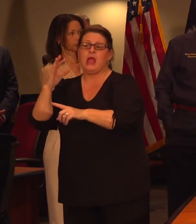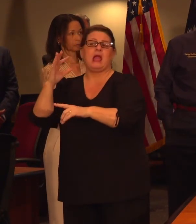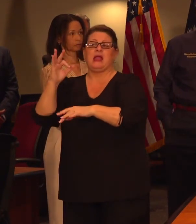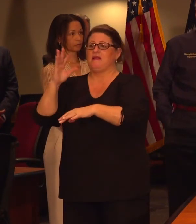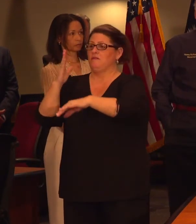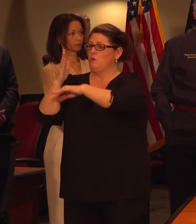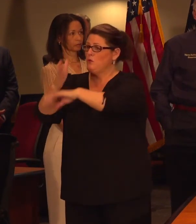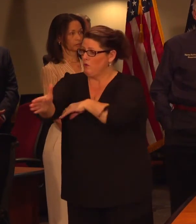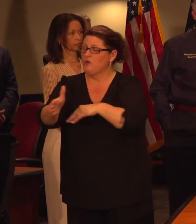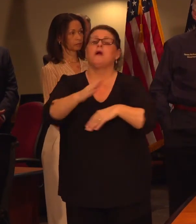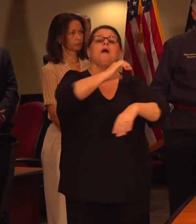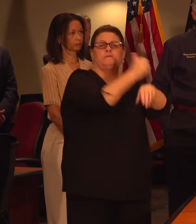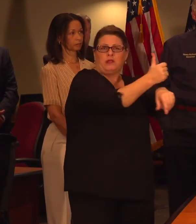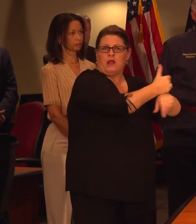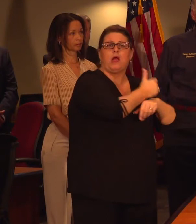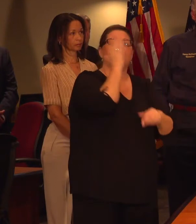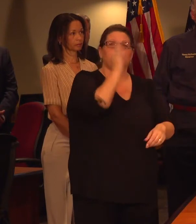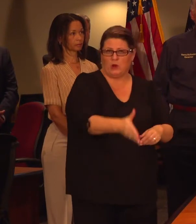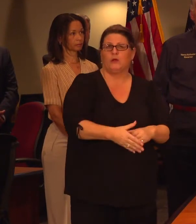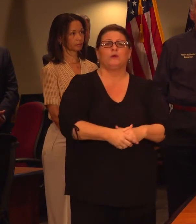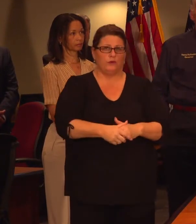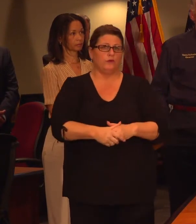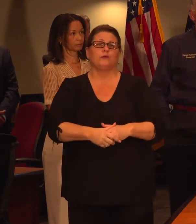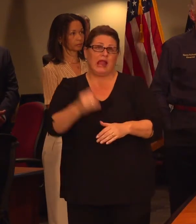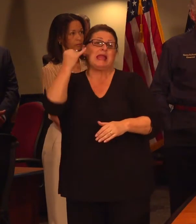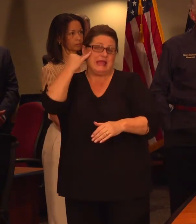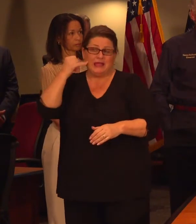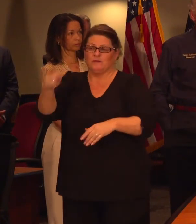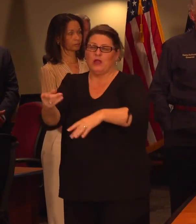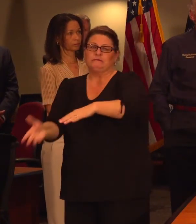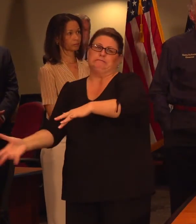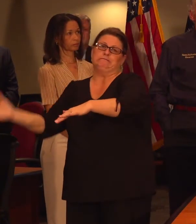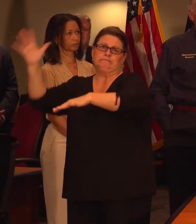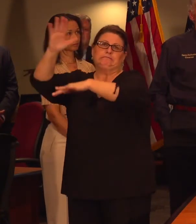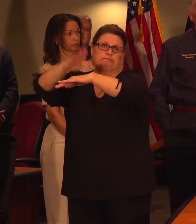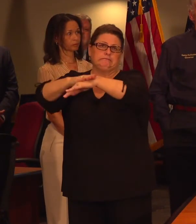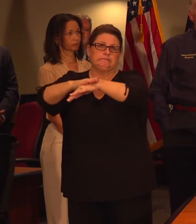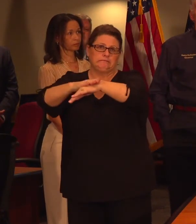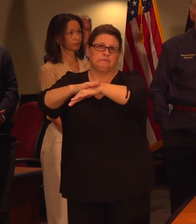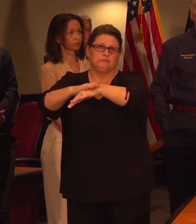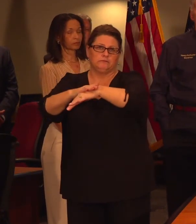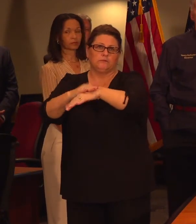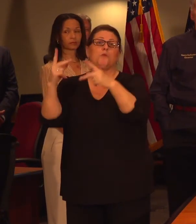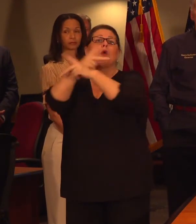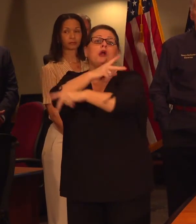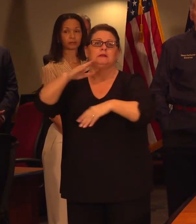want to have that contingency available in case those numbers do exceed what we are currently planning and working